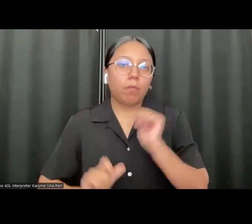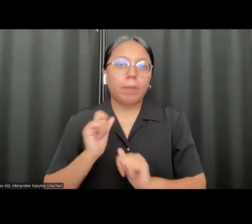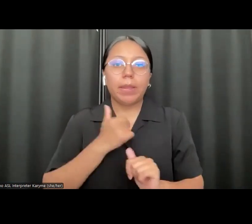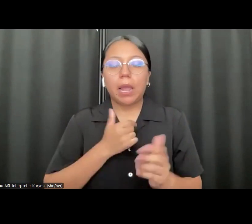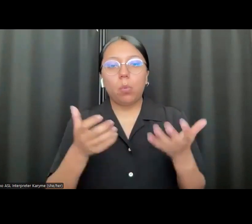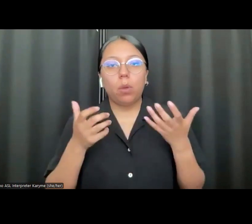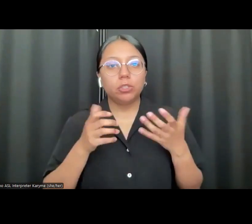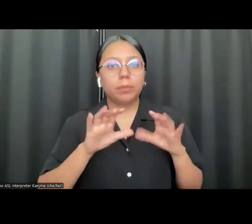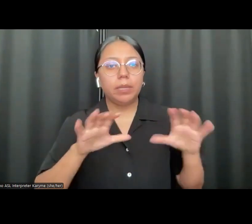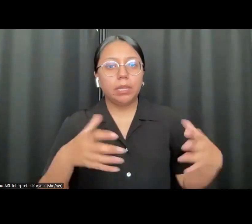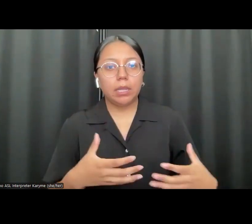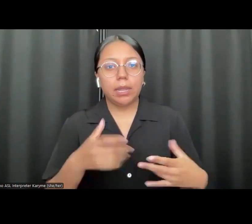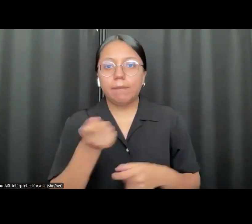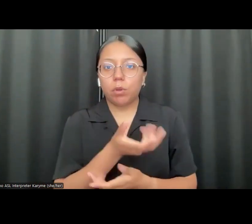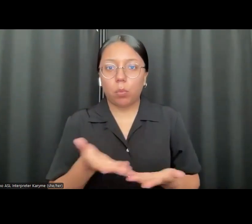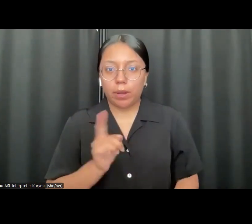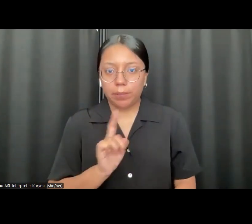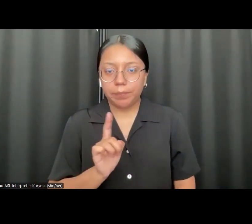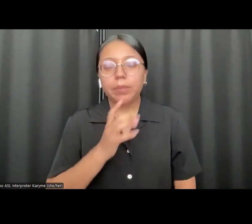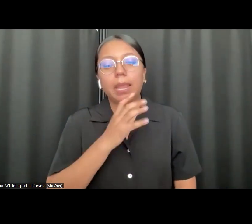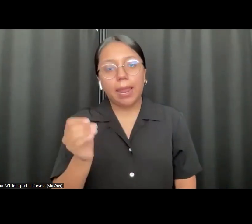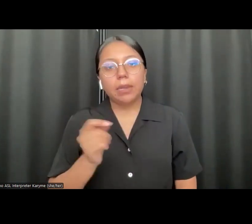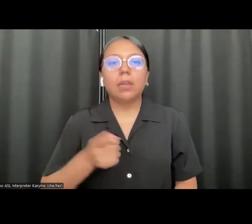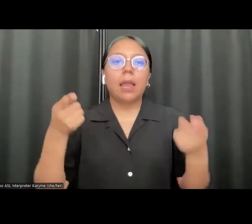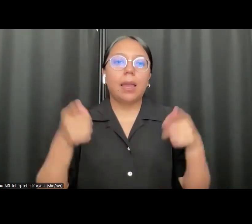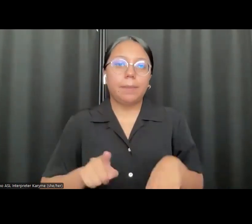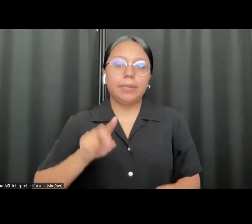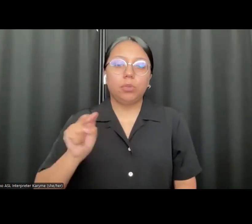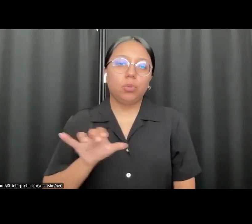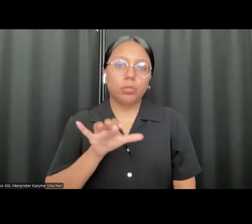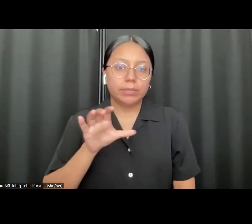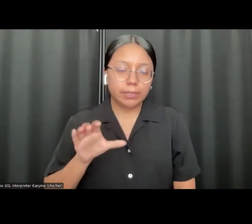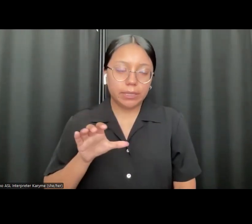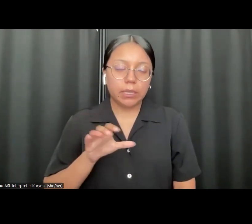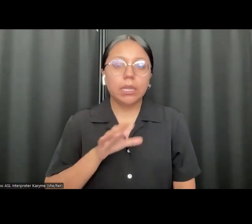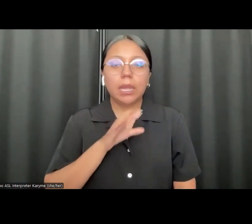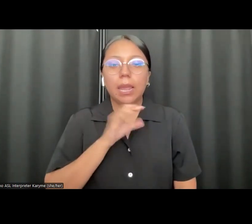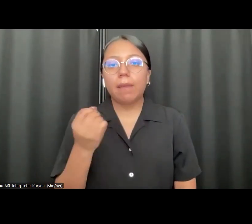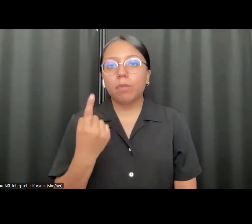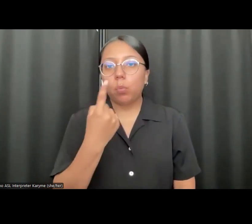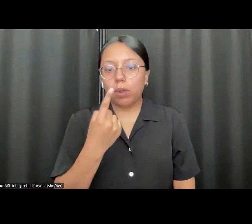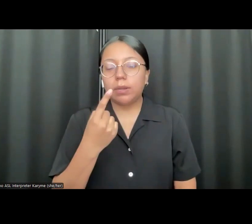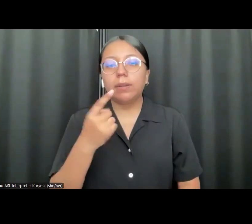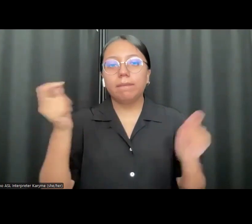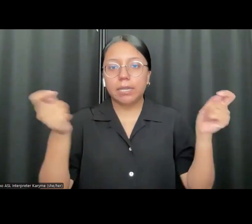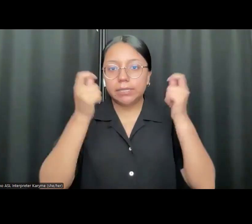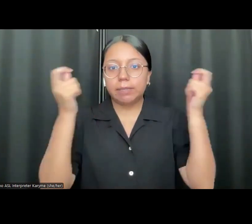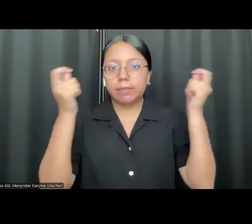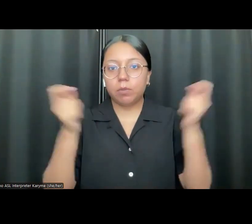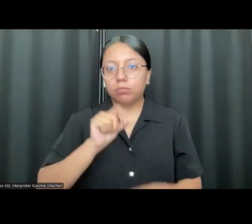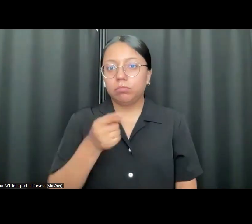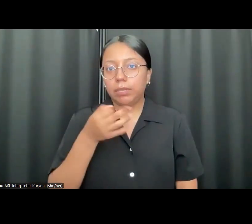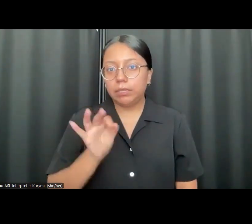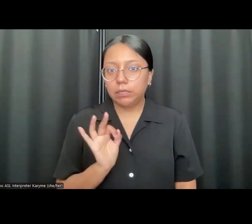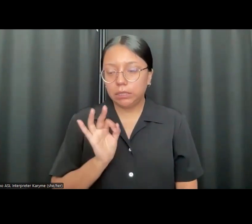City. And so far, they had one multi-day festival in 2019. And they've had two one-day summer